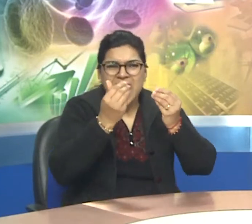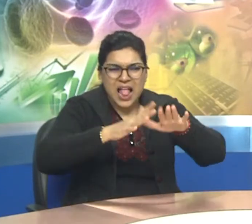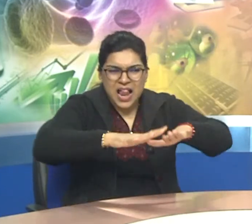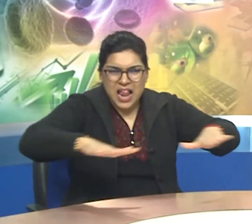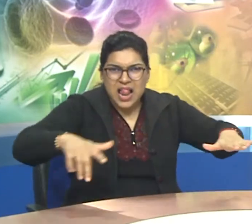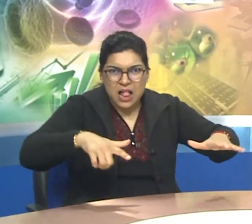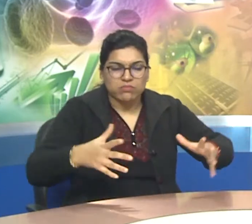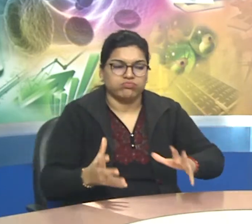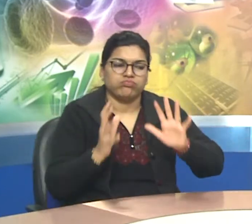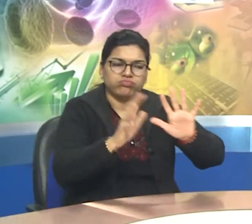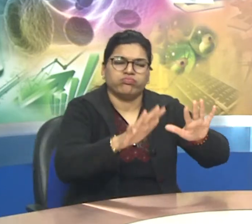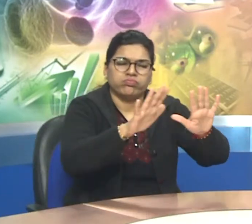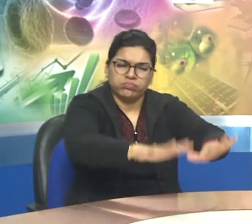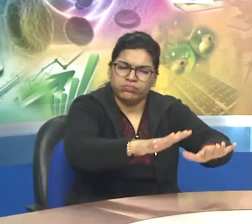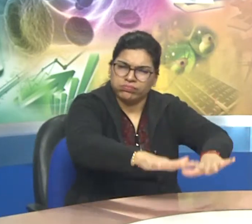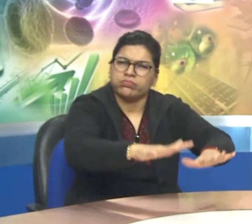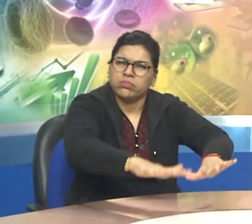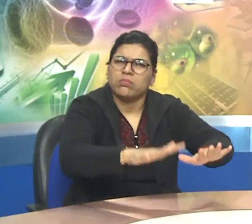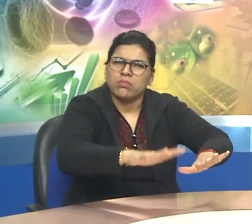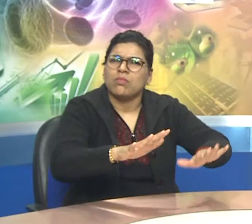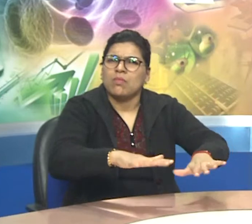Manure is something which we put in our garden.